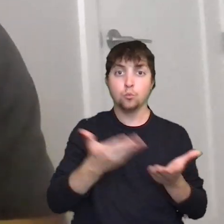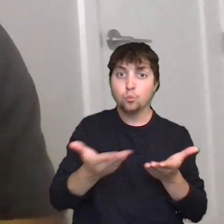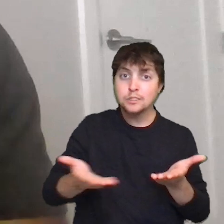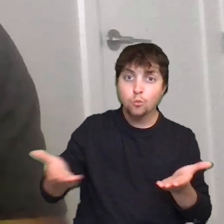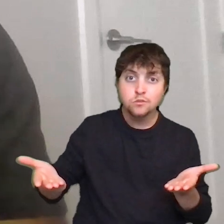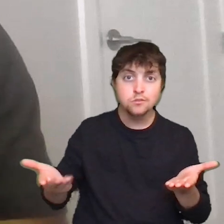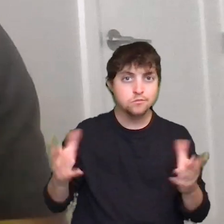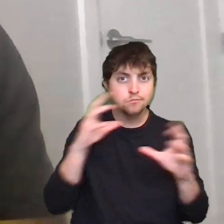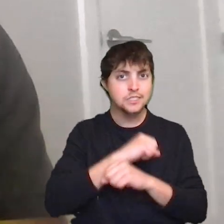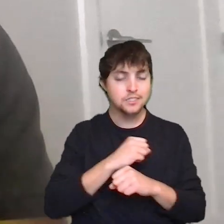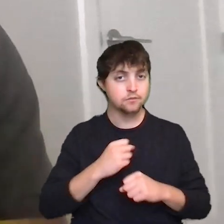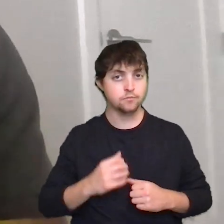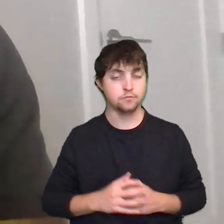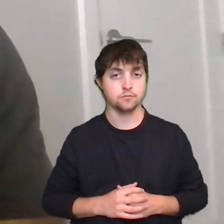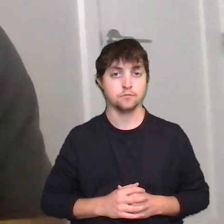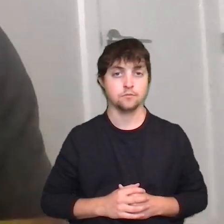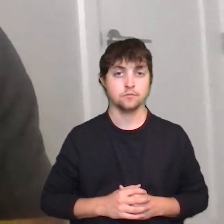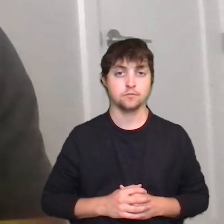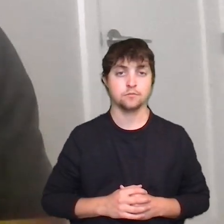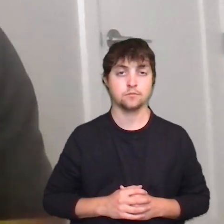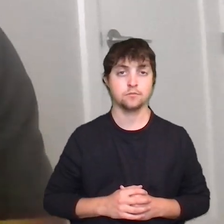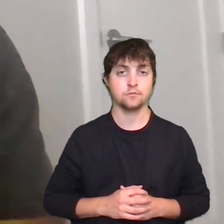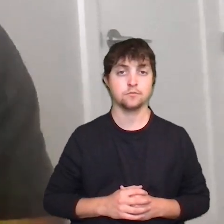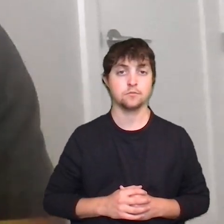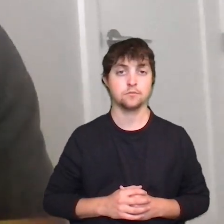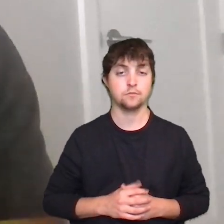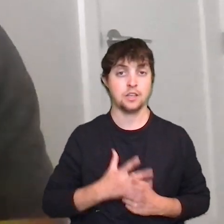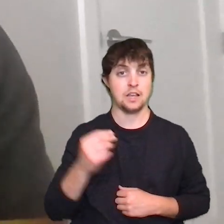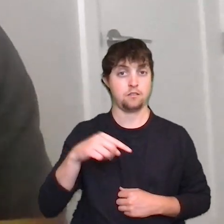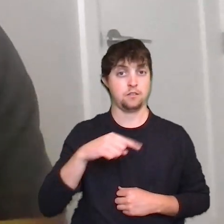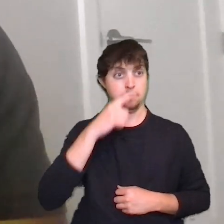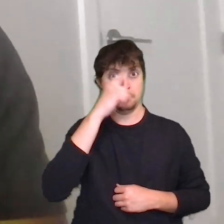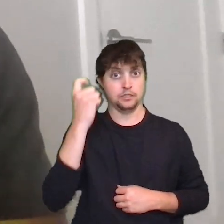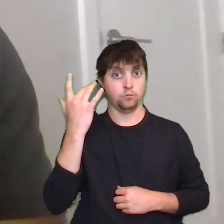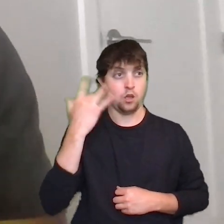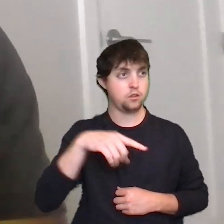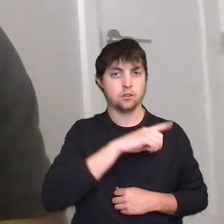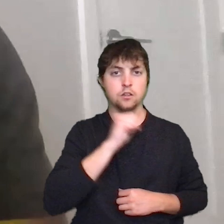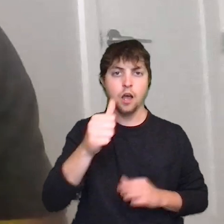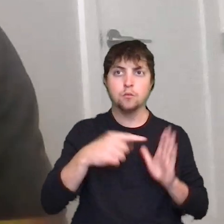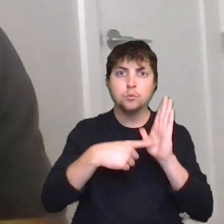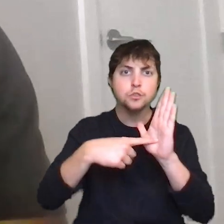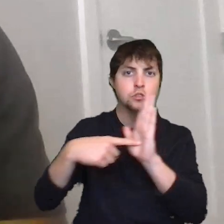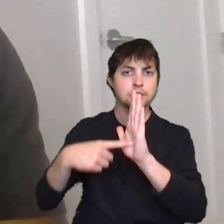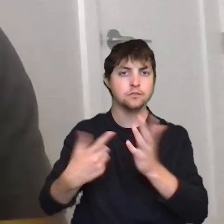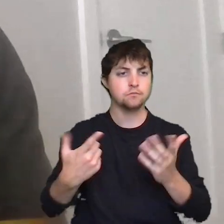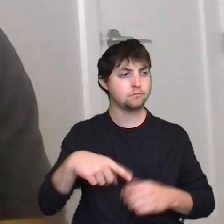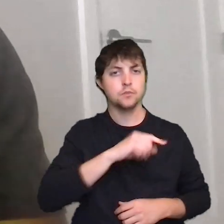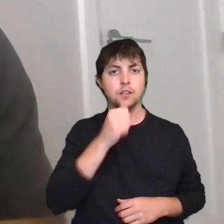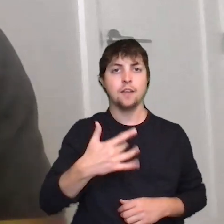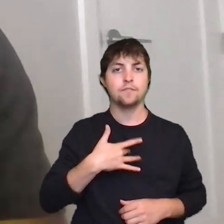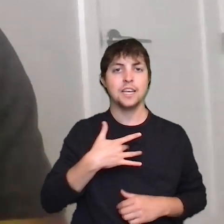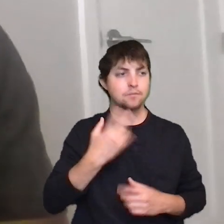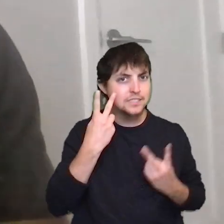aspects to disability, so resources. And this is because they're not represented. They don't feel that they're